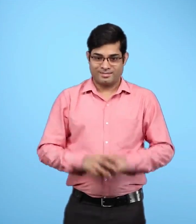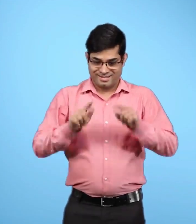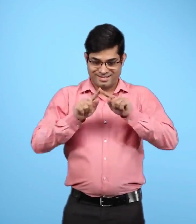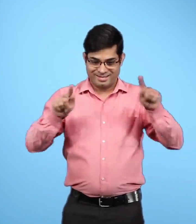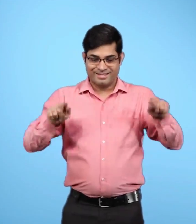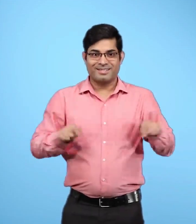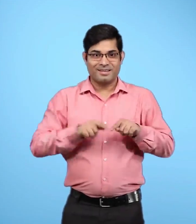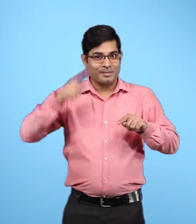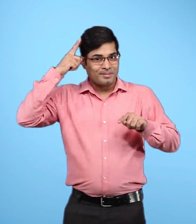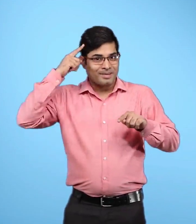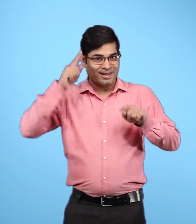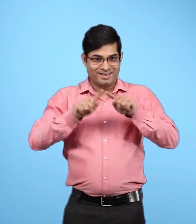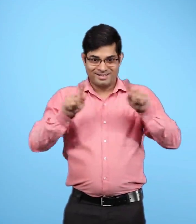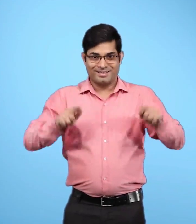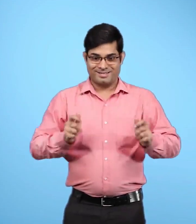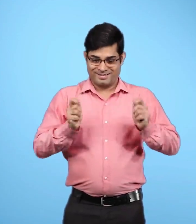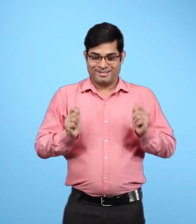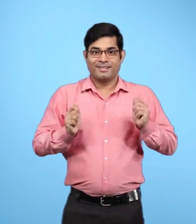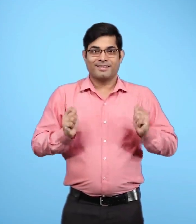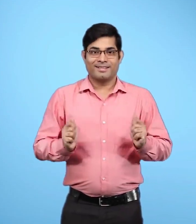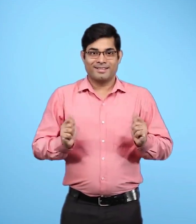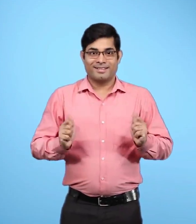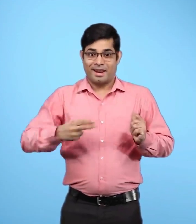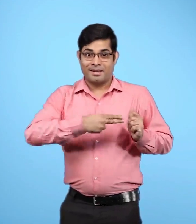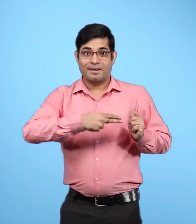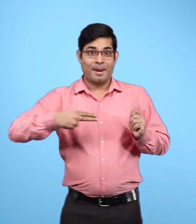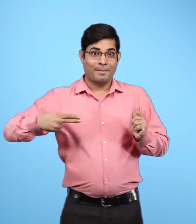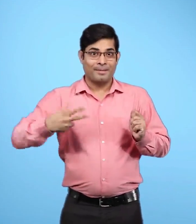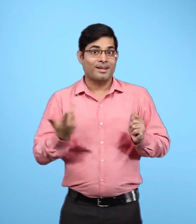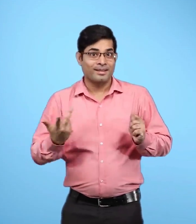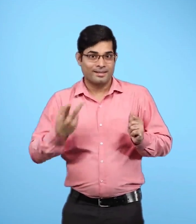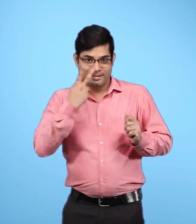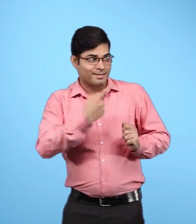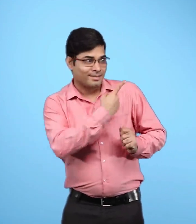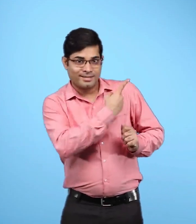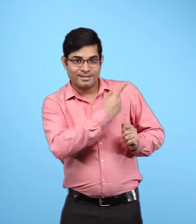each holding a flashcard of their name in their hands.